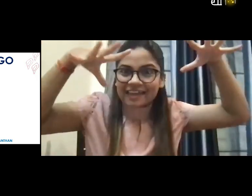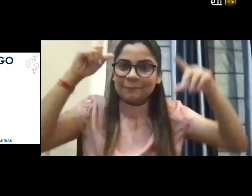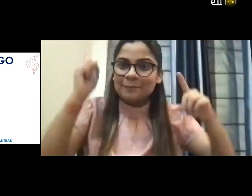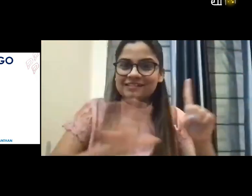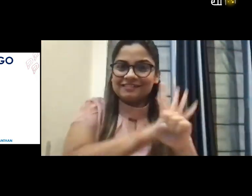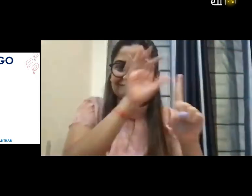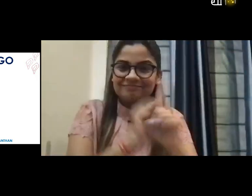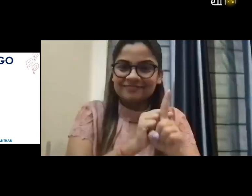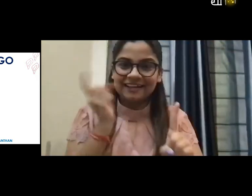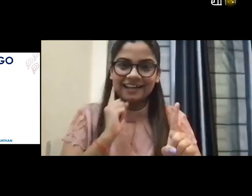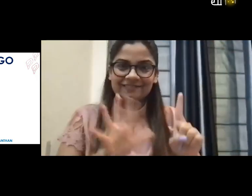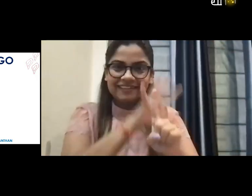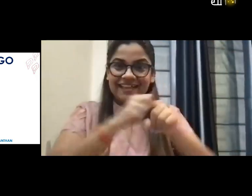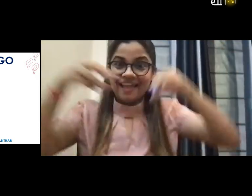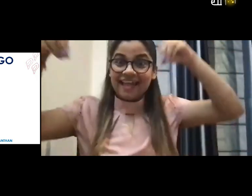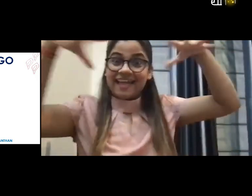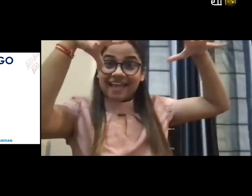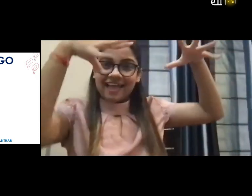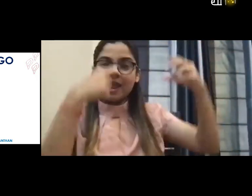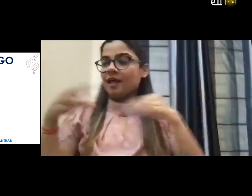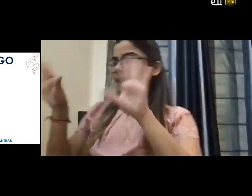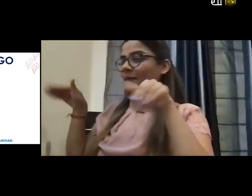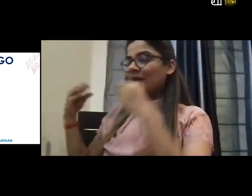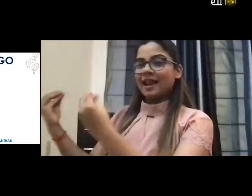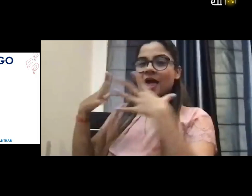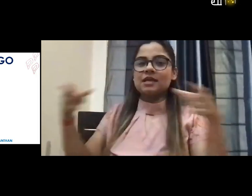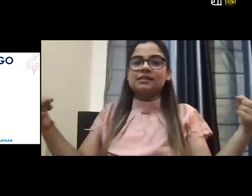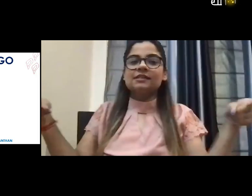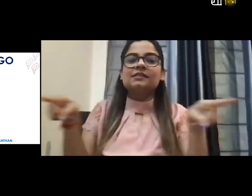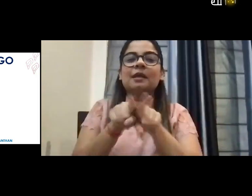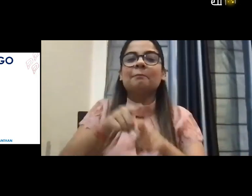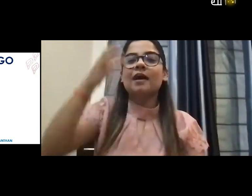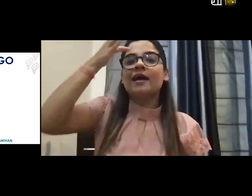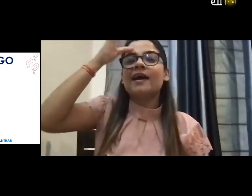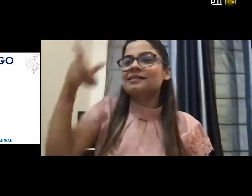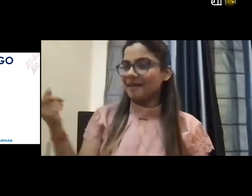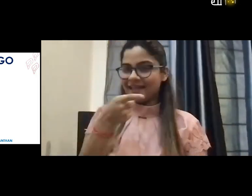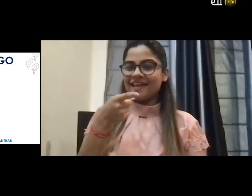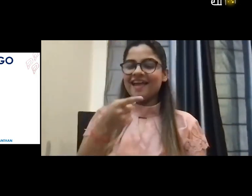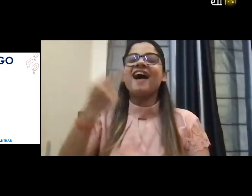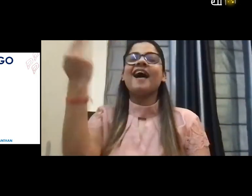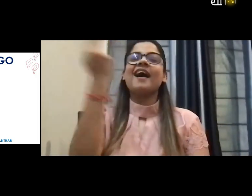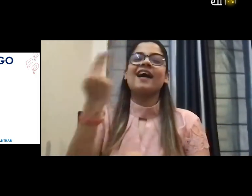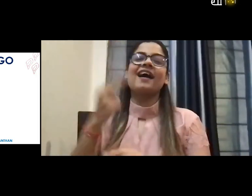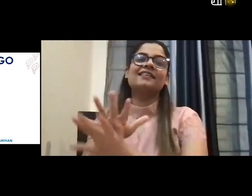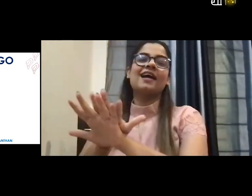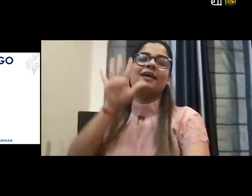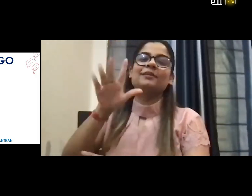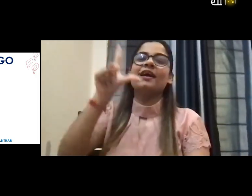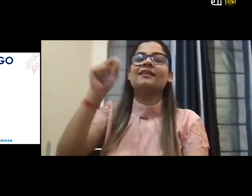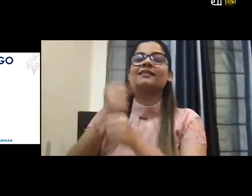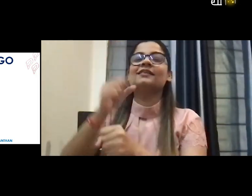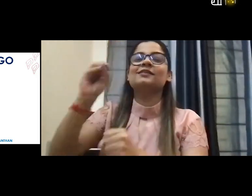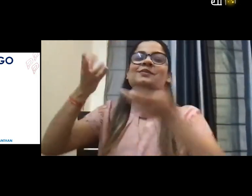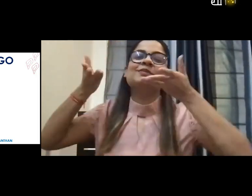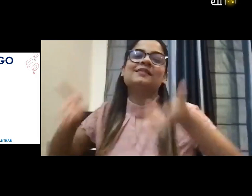won't be able to see the signs, right? But we need the light. So that's exactly why we kept this because fireflies really